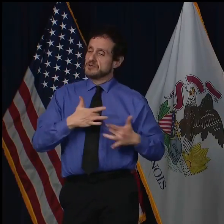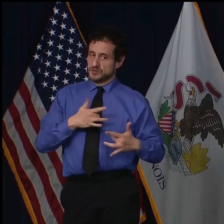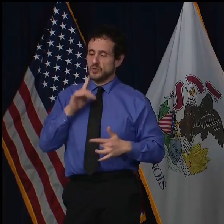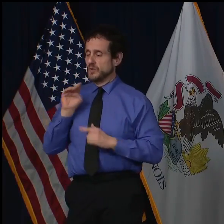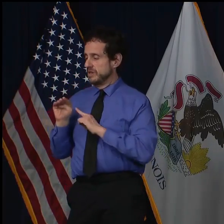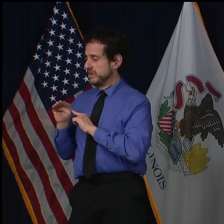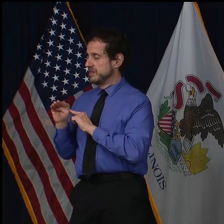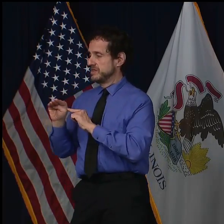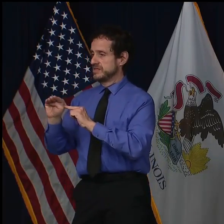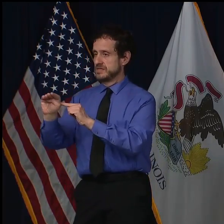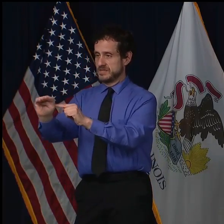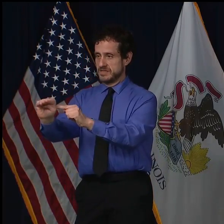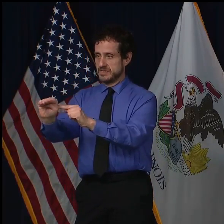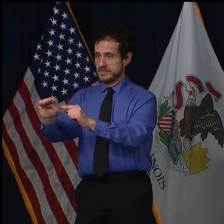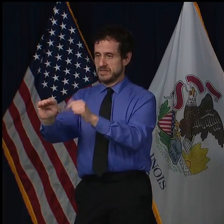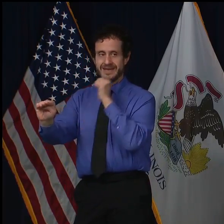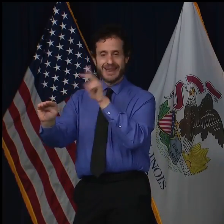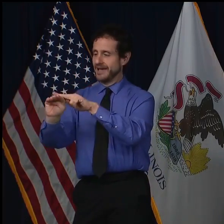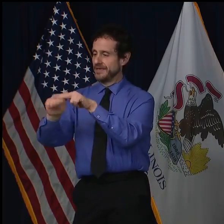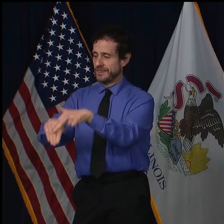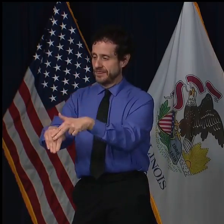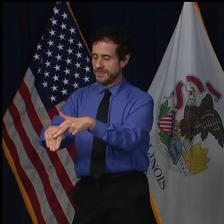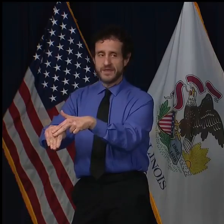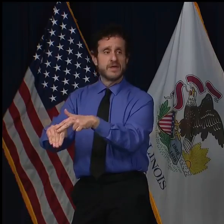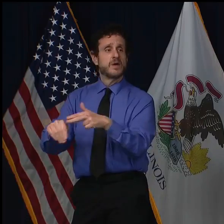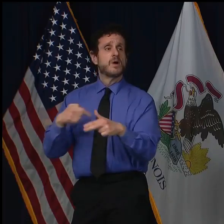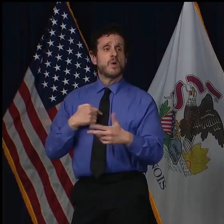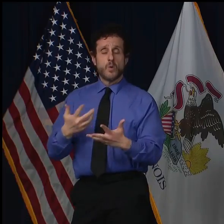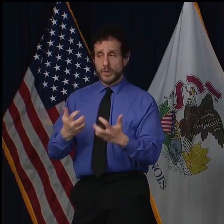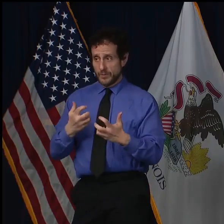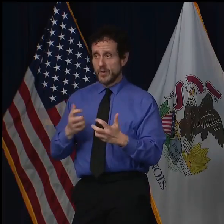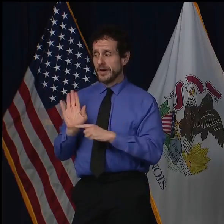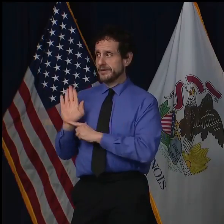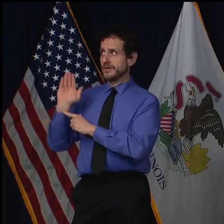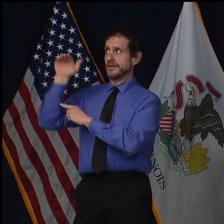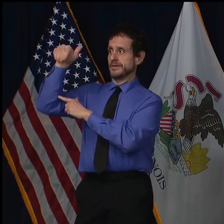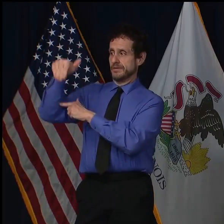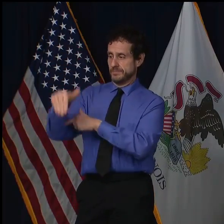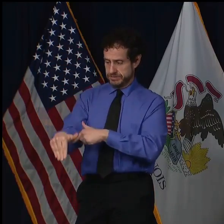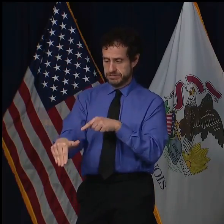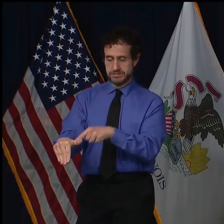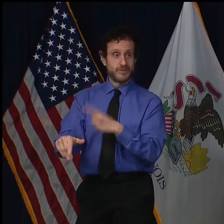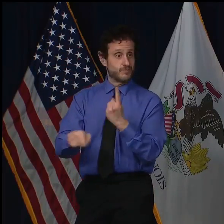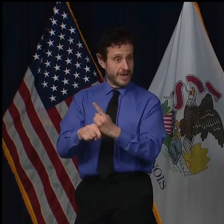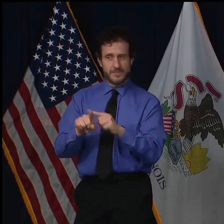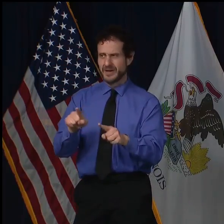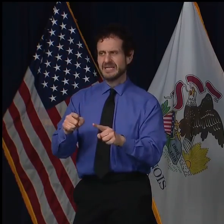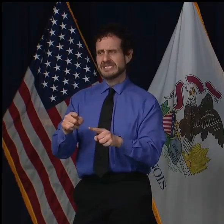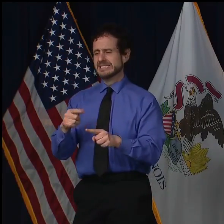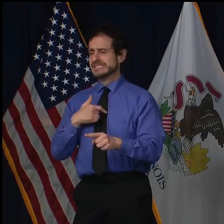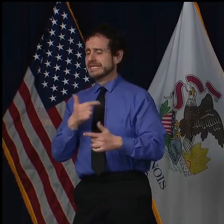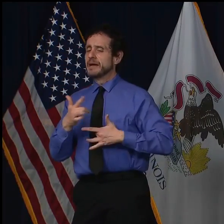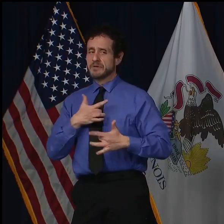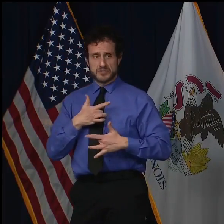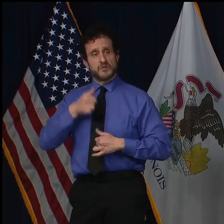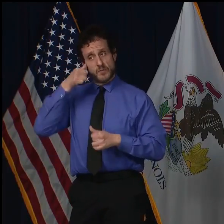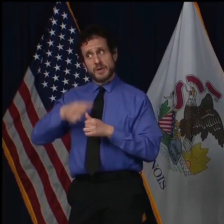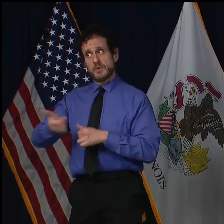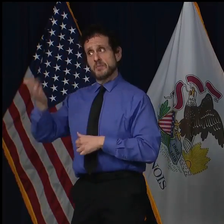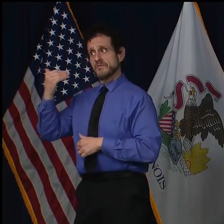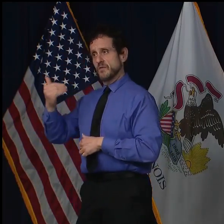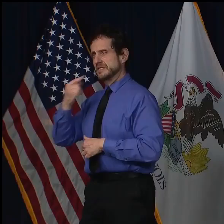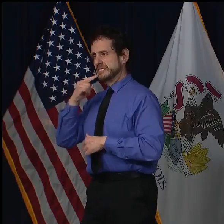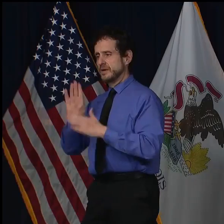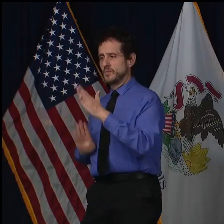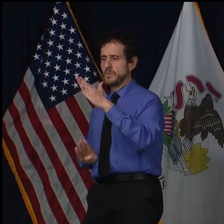on a plateau for a long period of time, because I mean, we all wanted, I think we saw the curves from very early on that said you'd